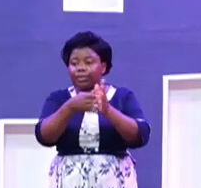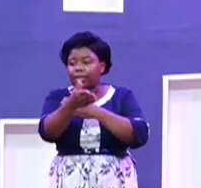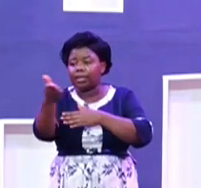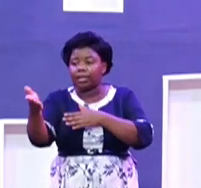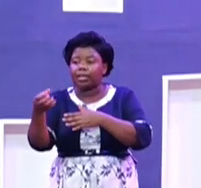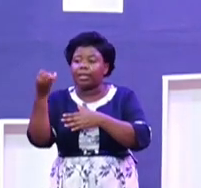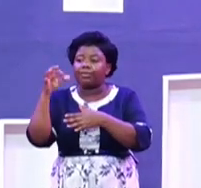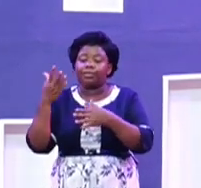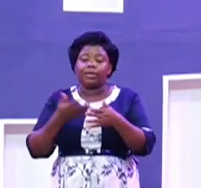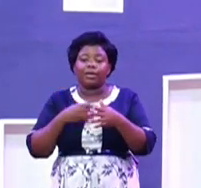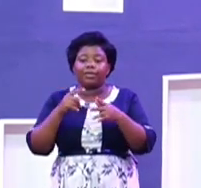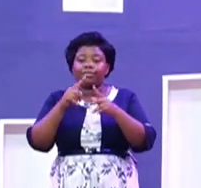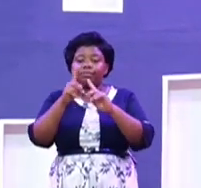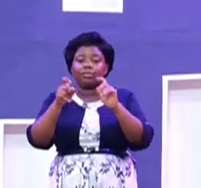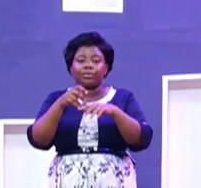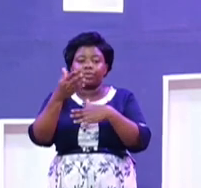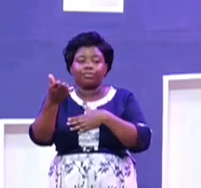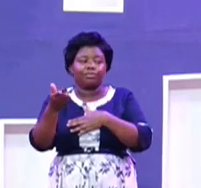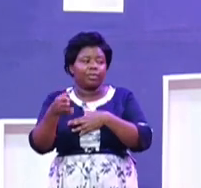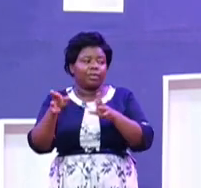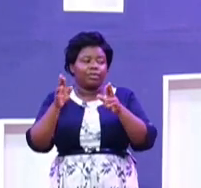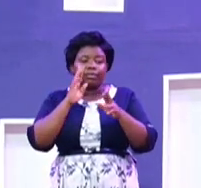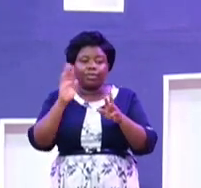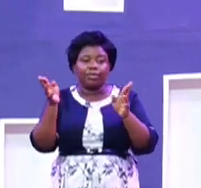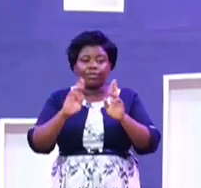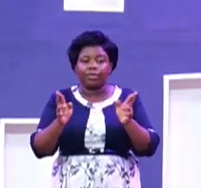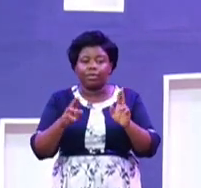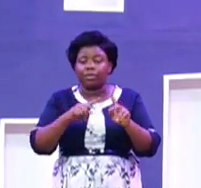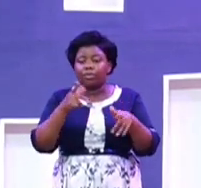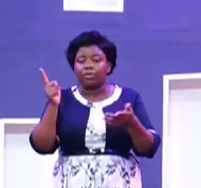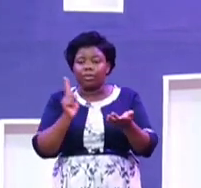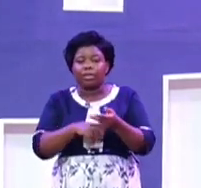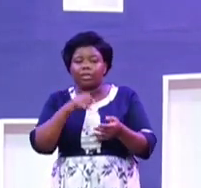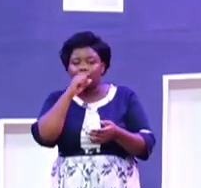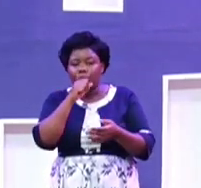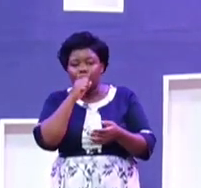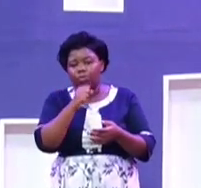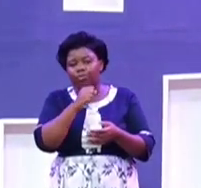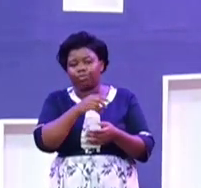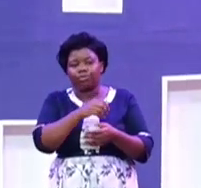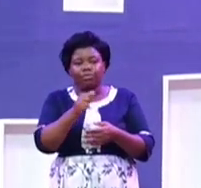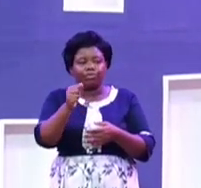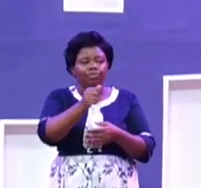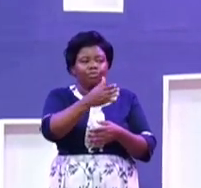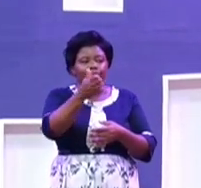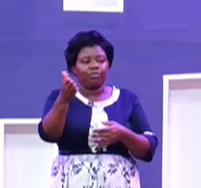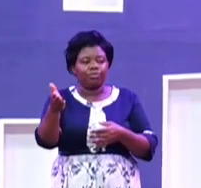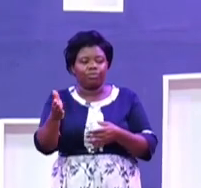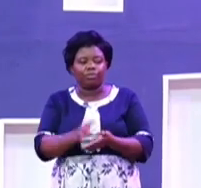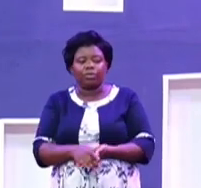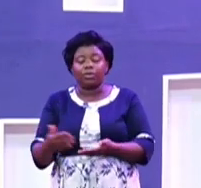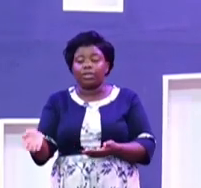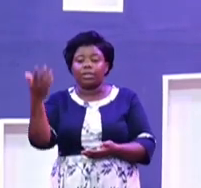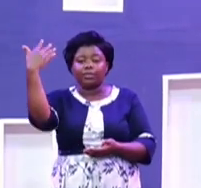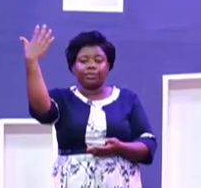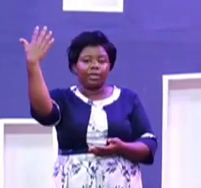bw'oba ng'olinayo ekibuuzo naawe weetegeke tugenda kufuna wano omuzindaalo gubeere nga gutambula ojja kuwanika